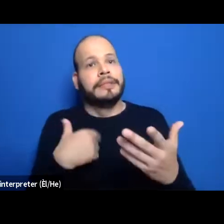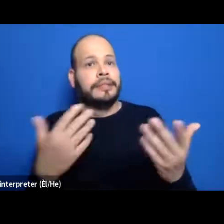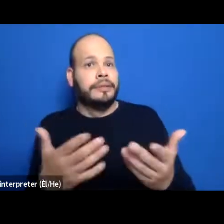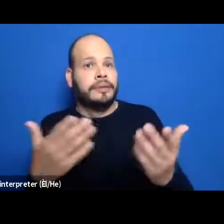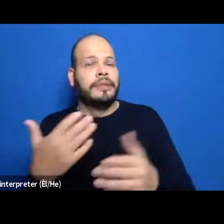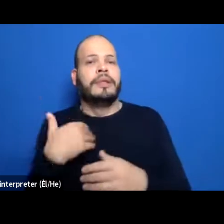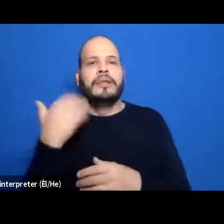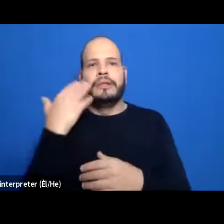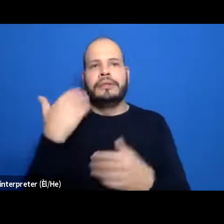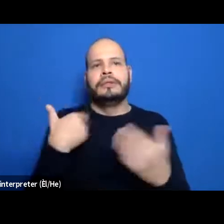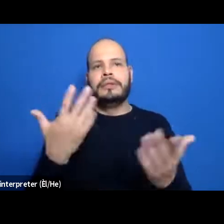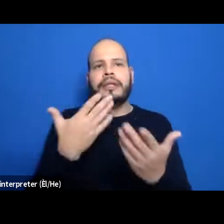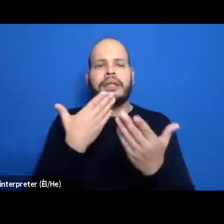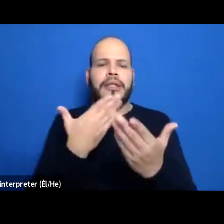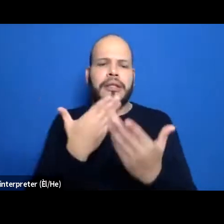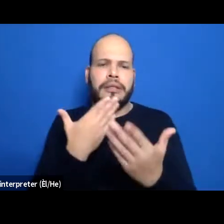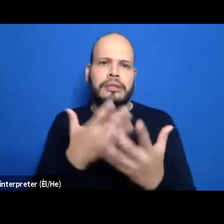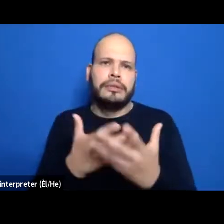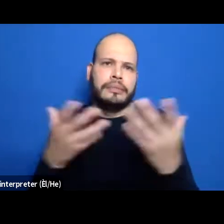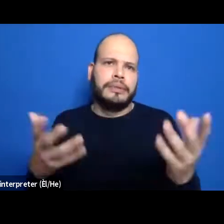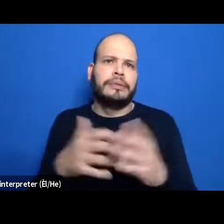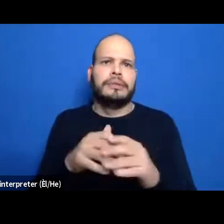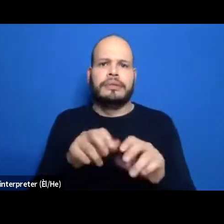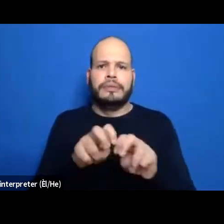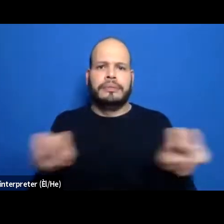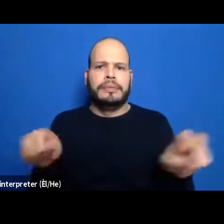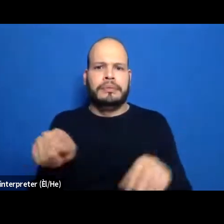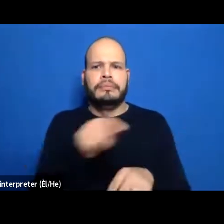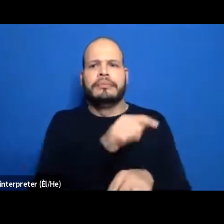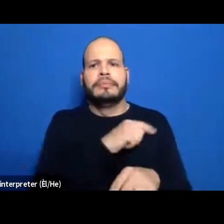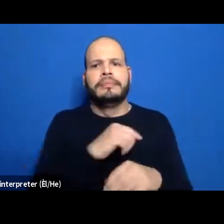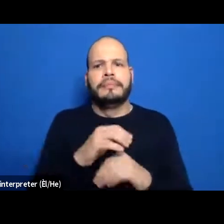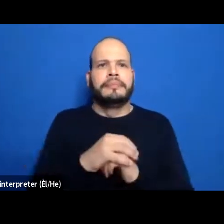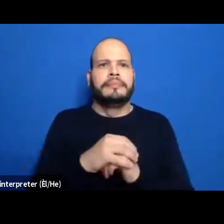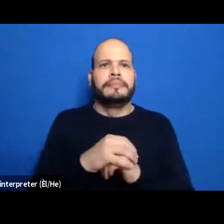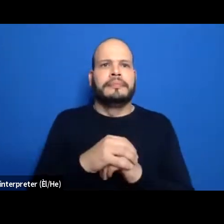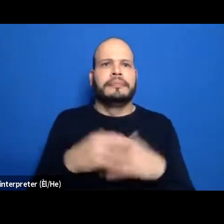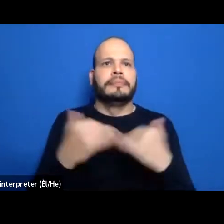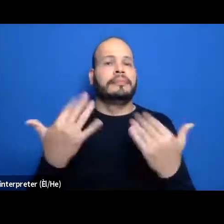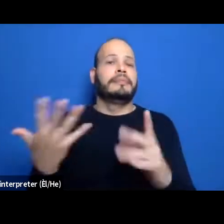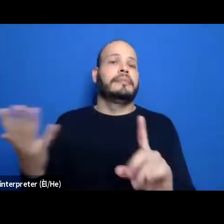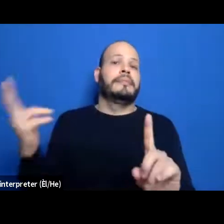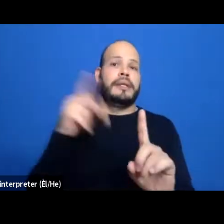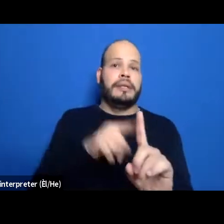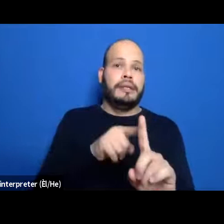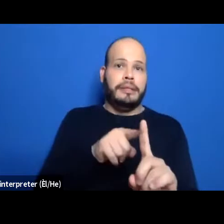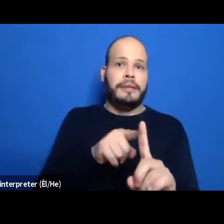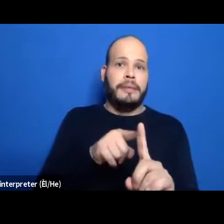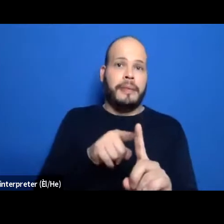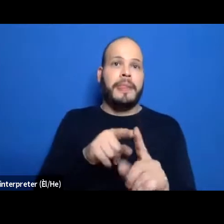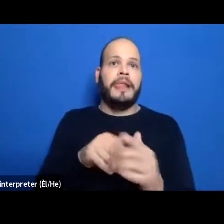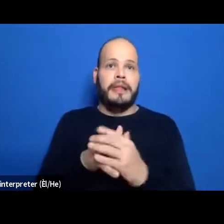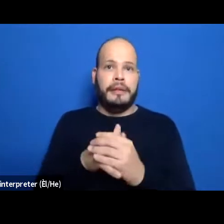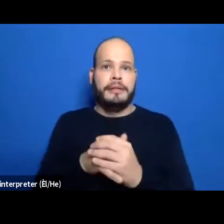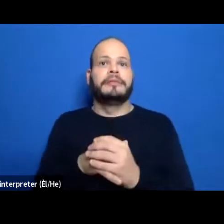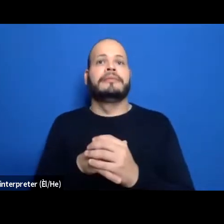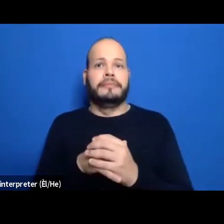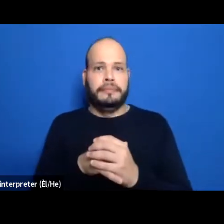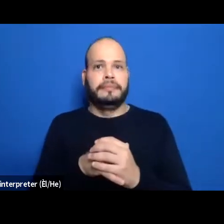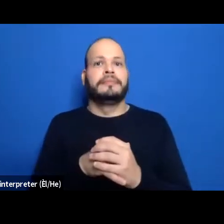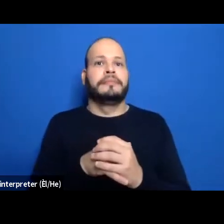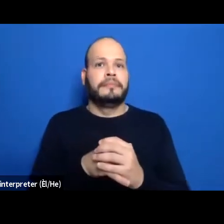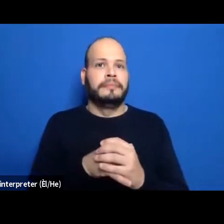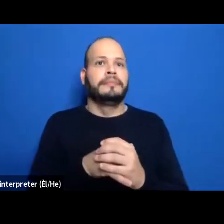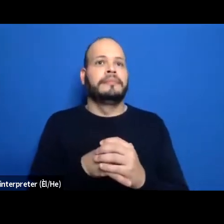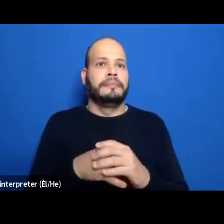Osceola, and Holly. I want to bring us back to something, Key, you mentioned about us knowing the what. We already